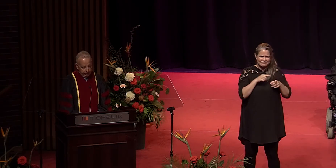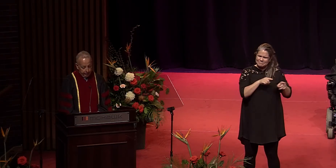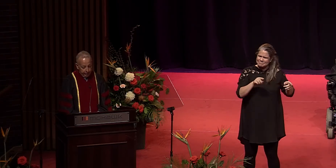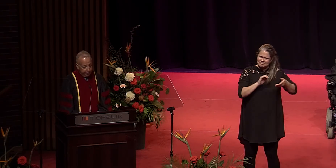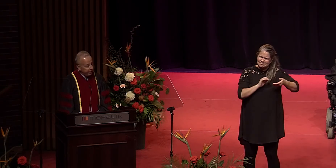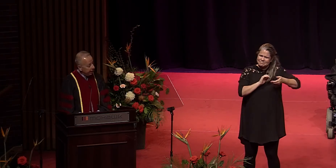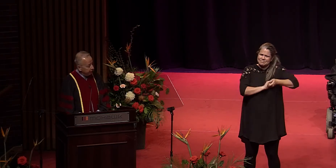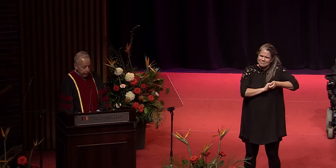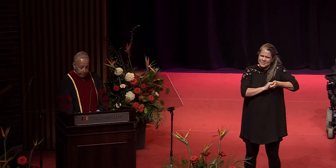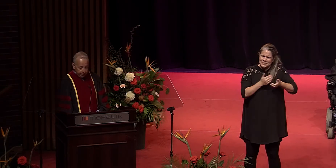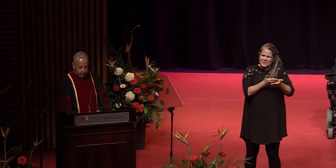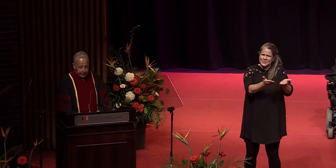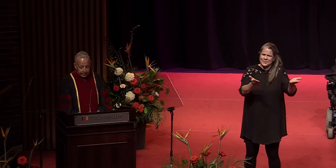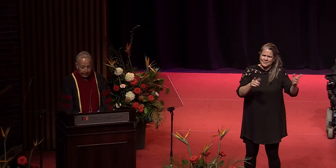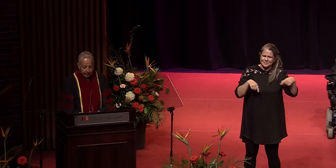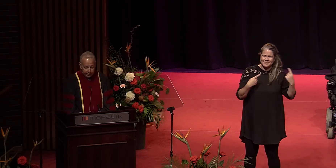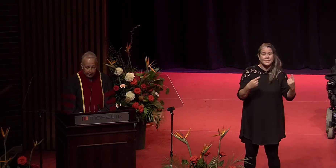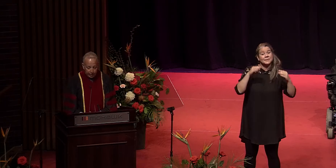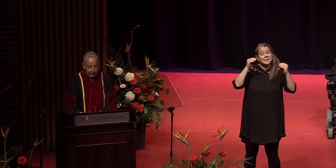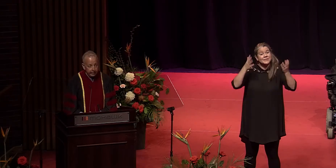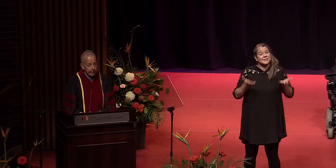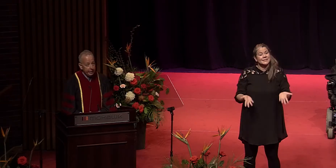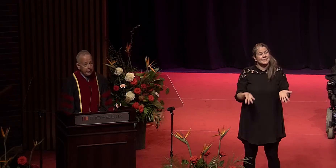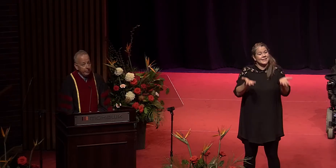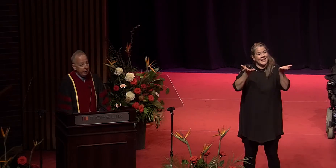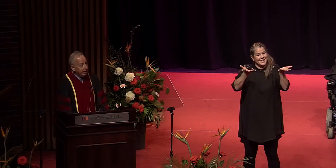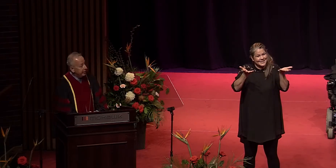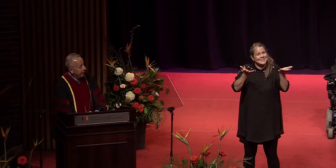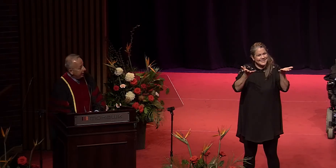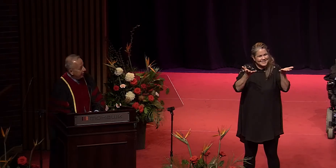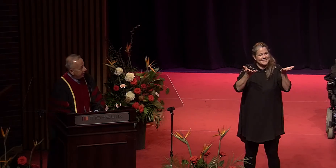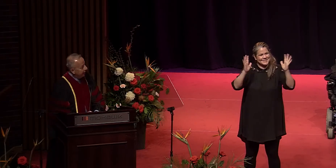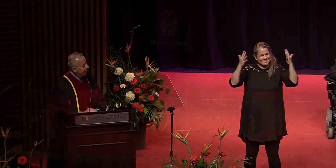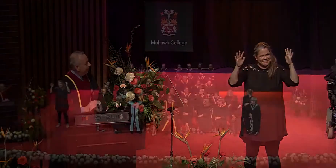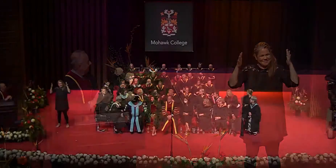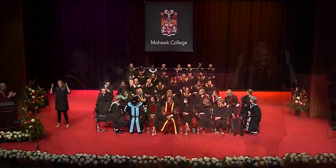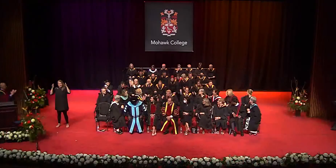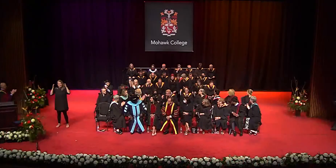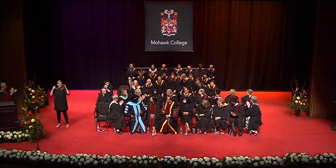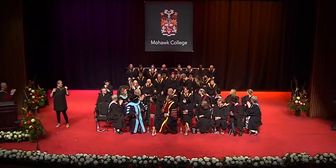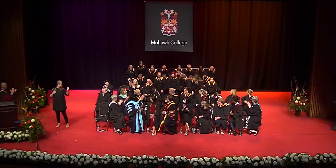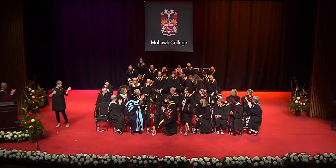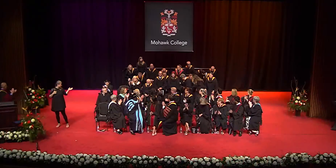journey. Faculty, please stand to be recognized and remain standing.